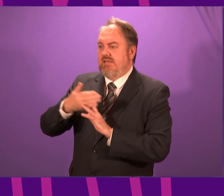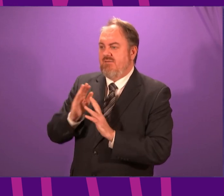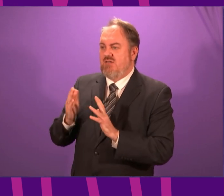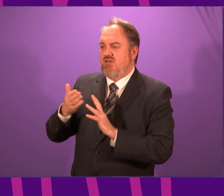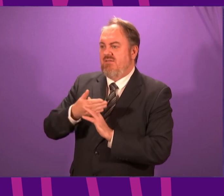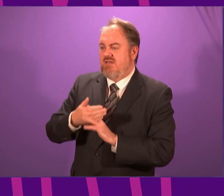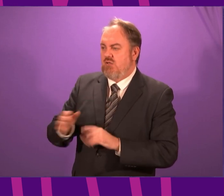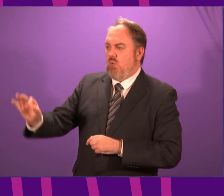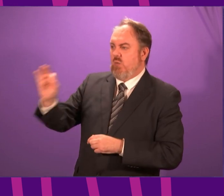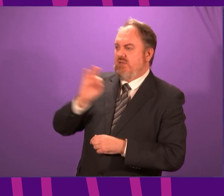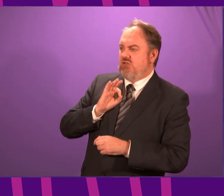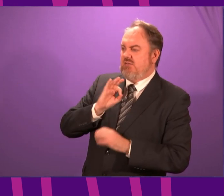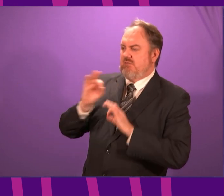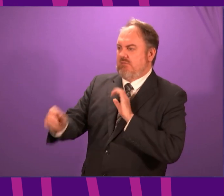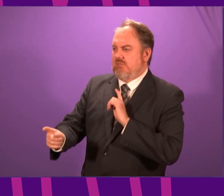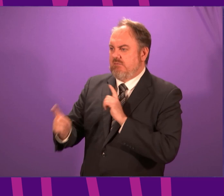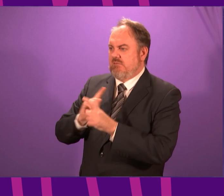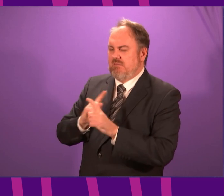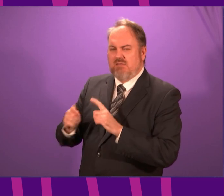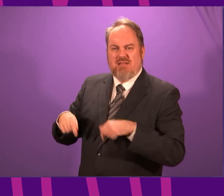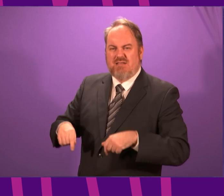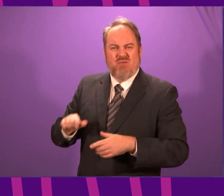and questions. So,